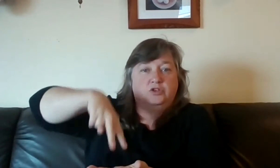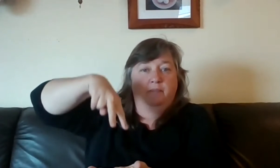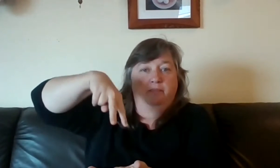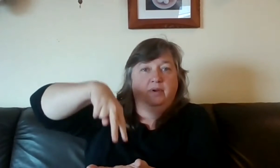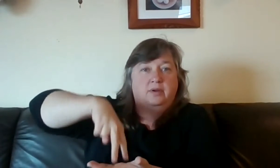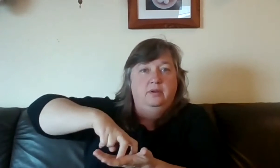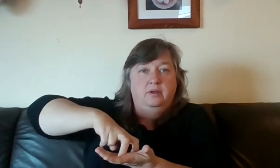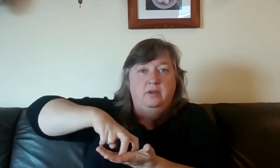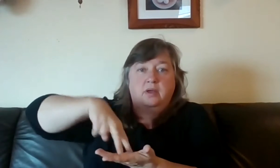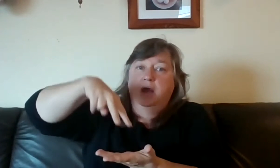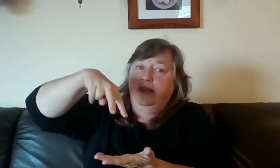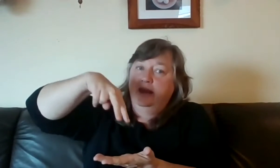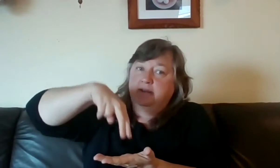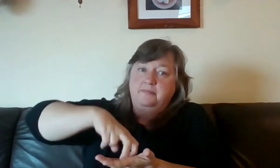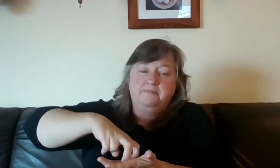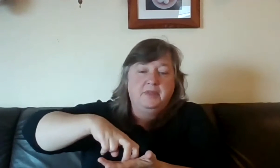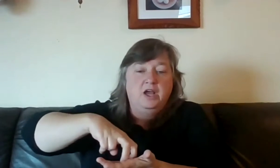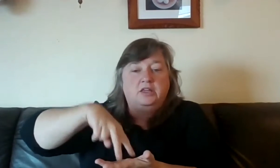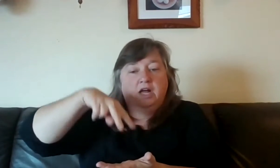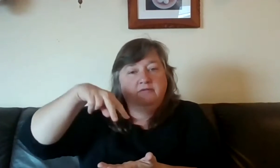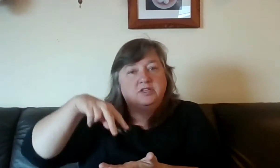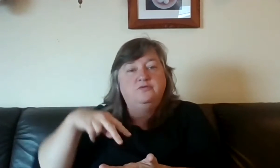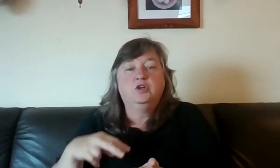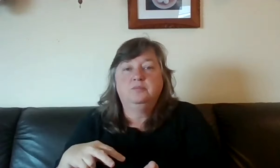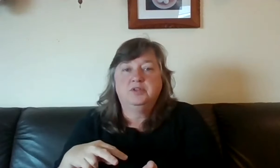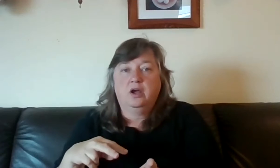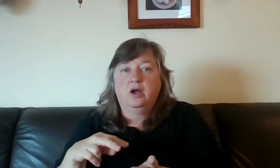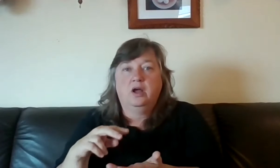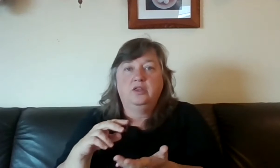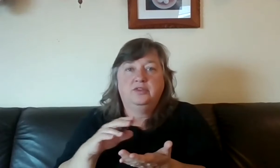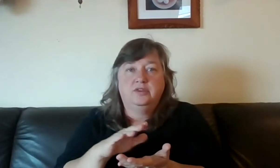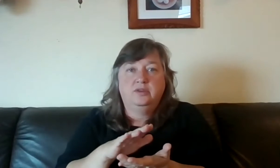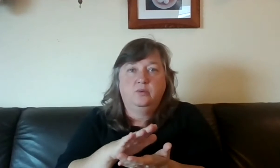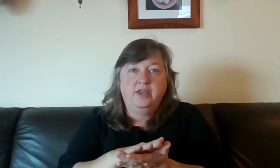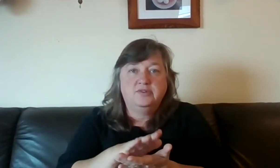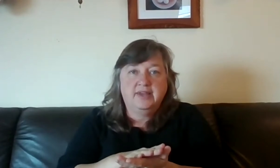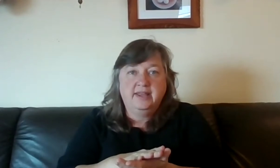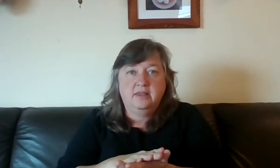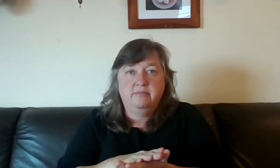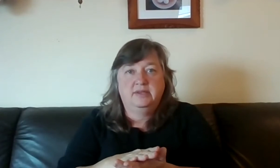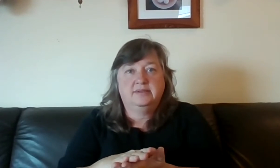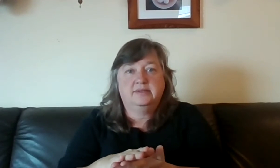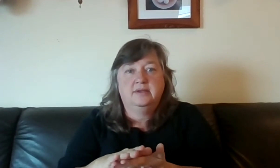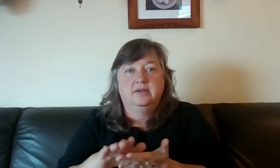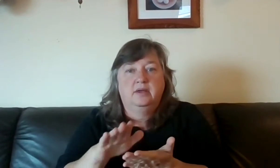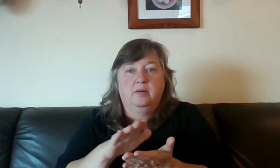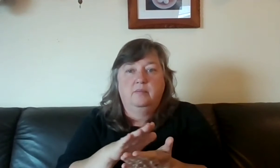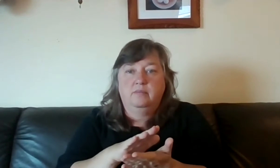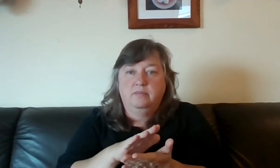jump. Again, a lot of these verbs, the way you sign them is